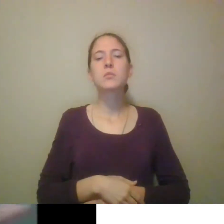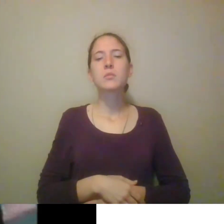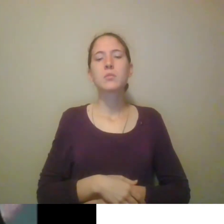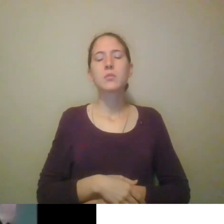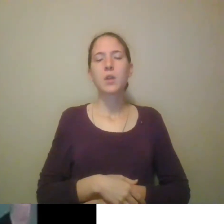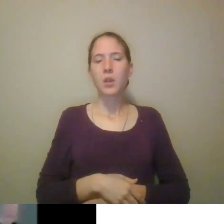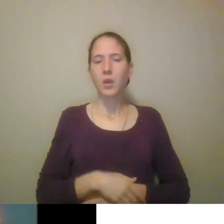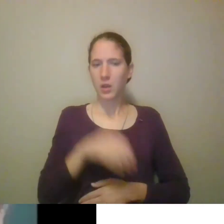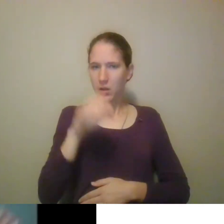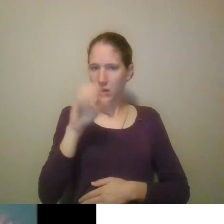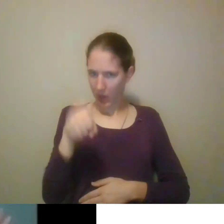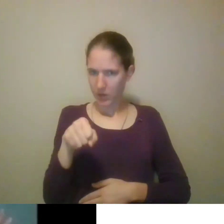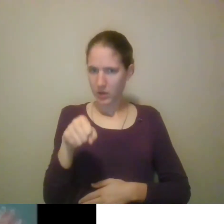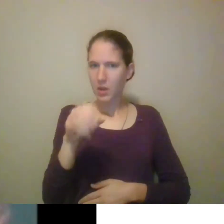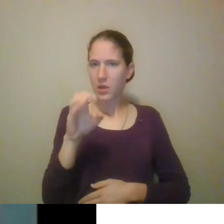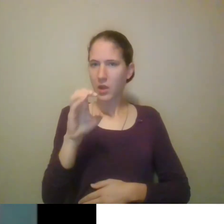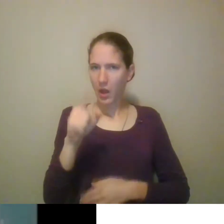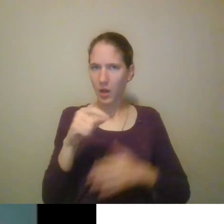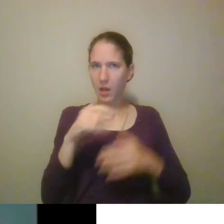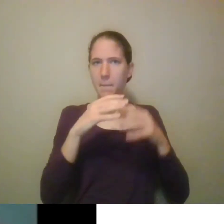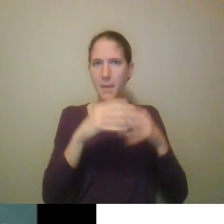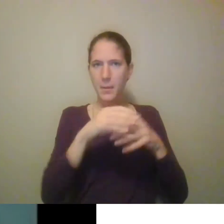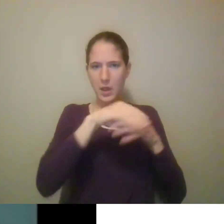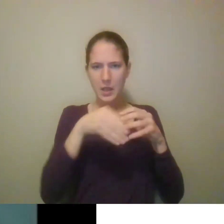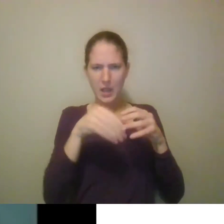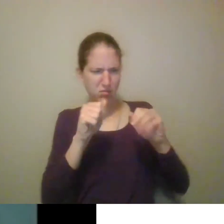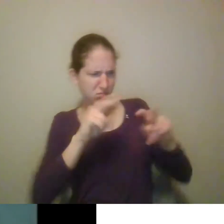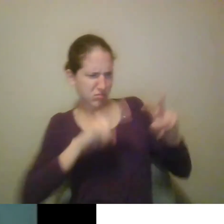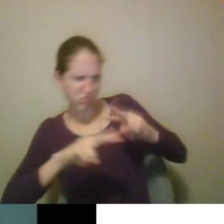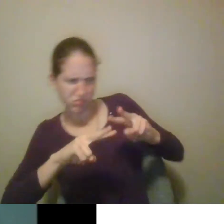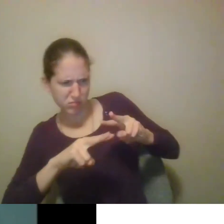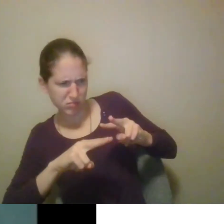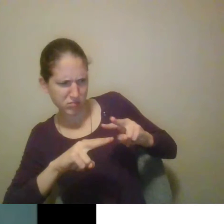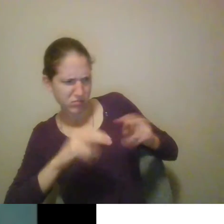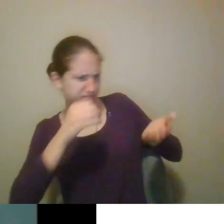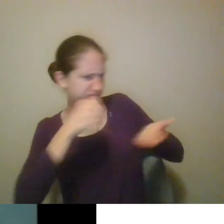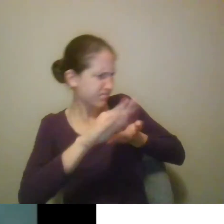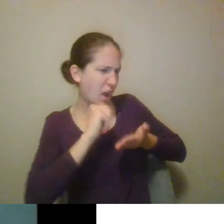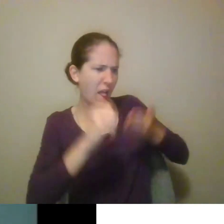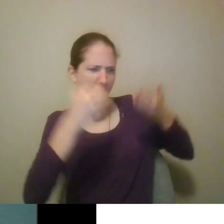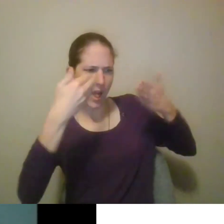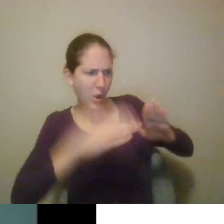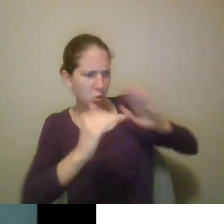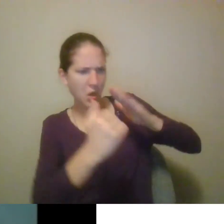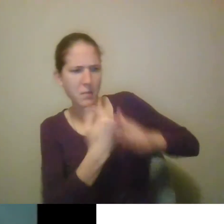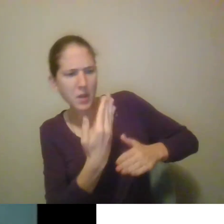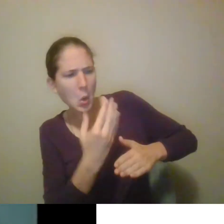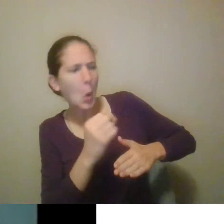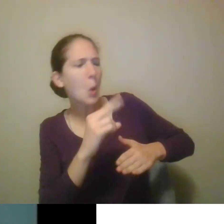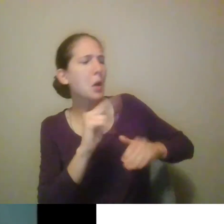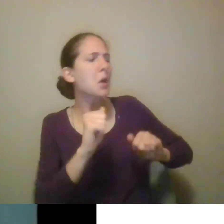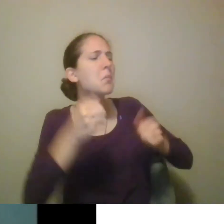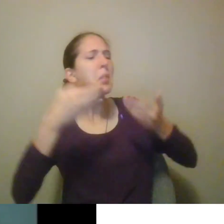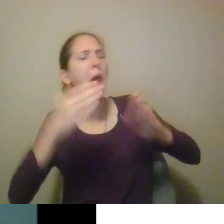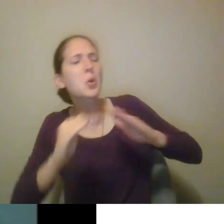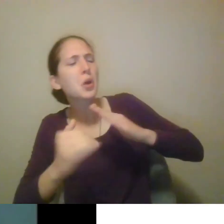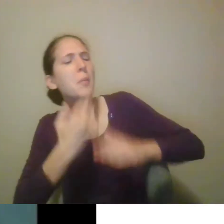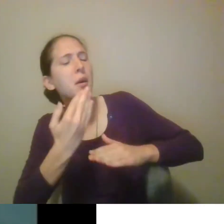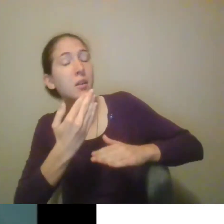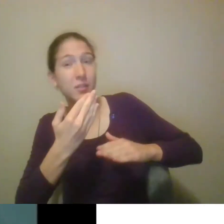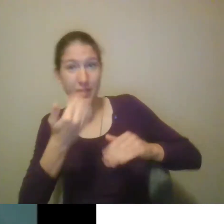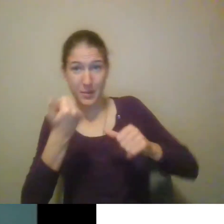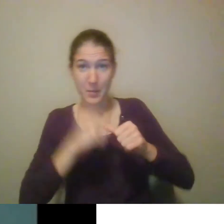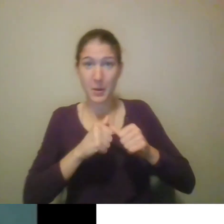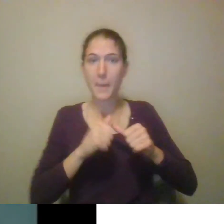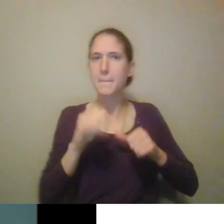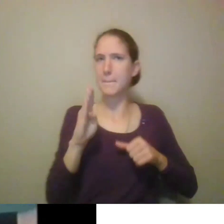you just said, it can judge what should go in and out. And bacteria, for example, which we find as being bad for our cells, causes